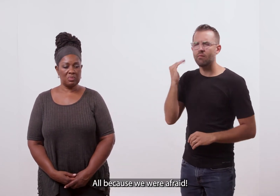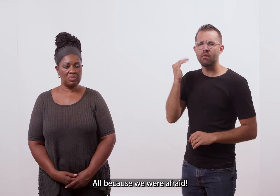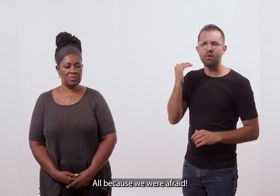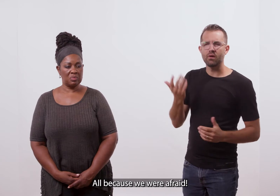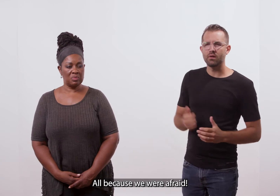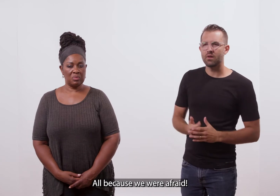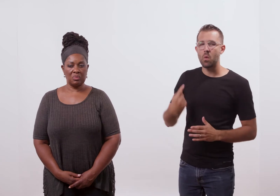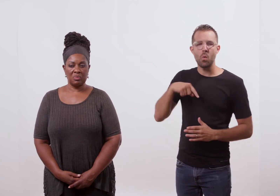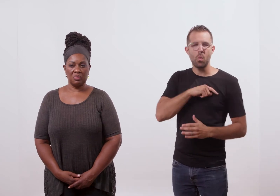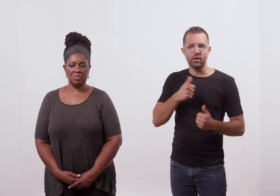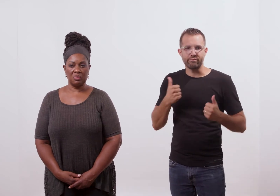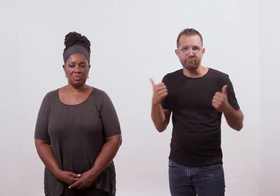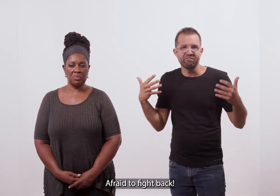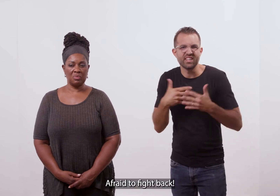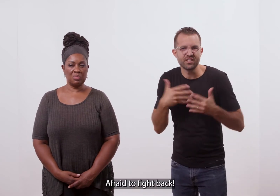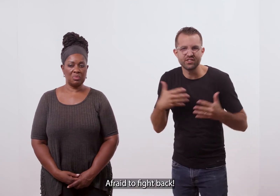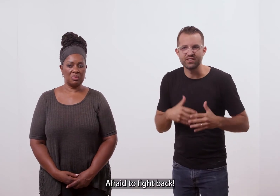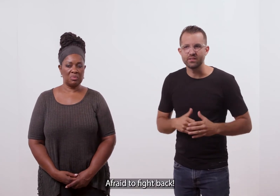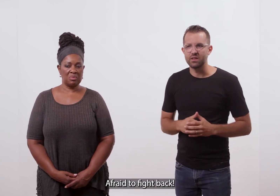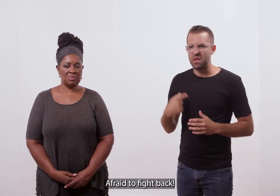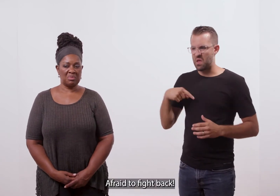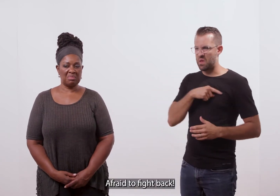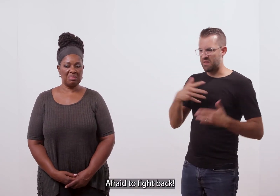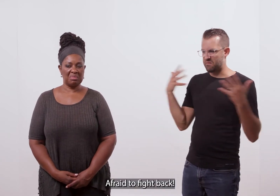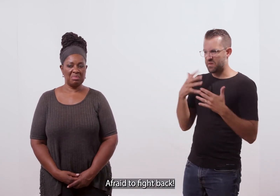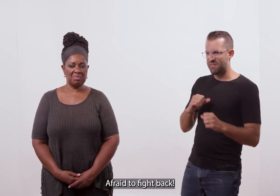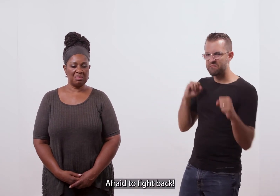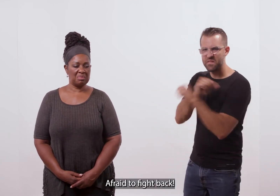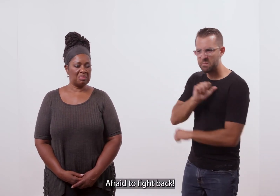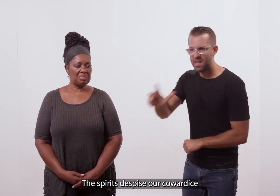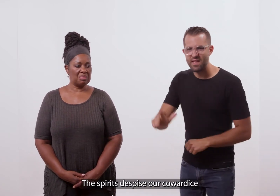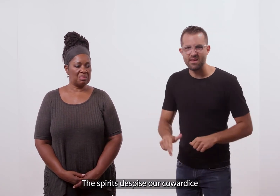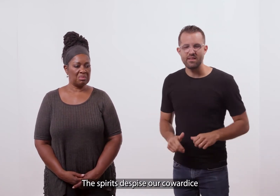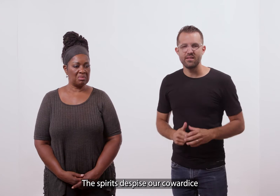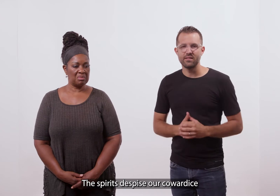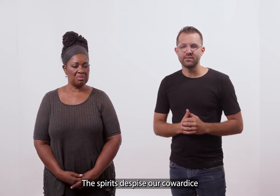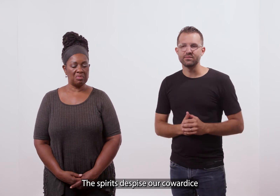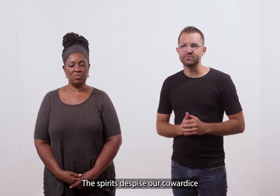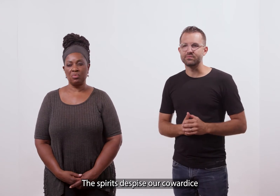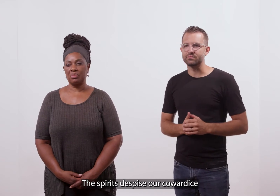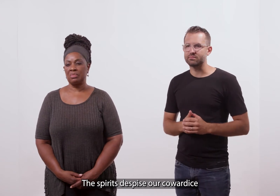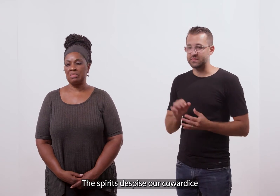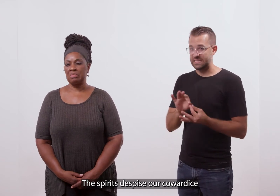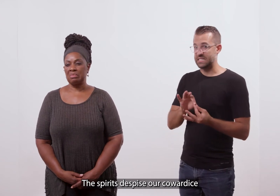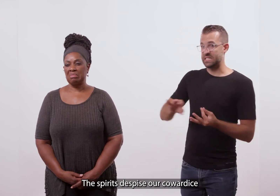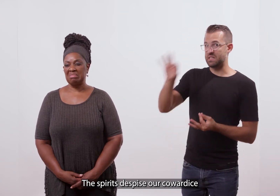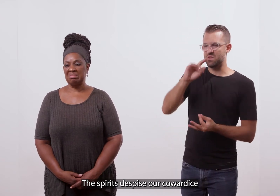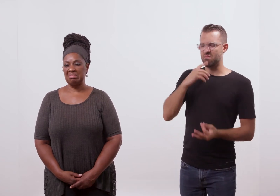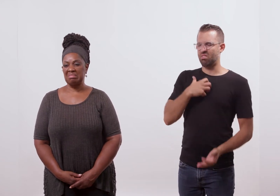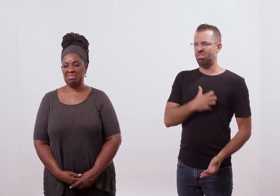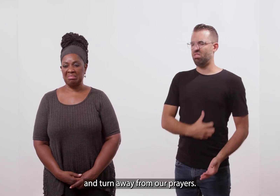were afraid to fight back. The spirits despise our